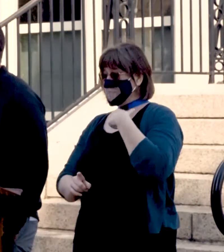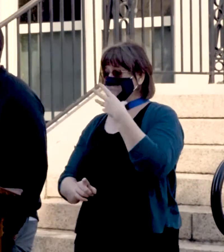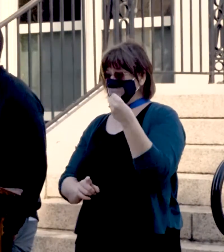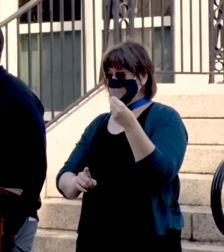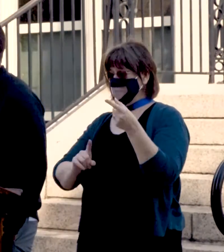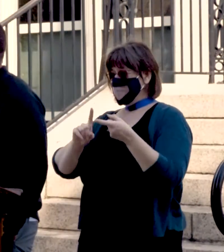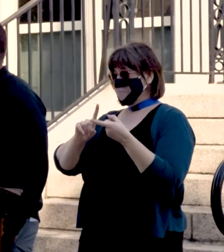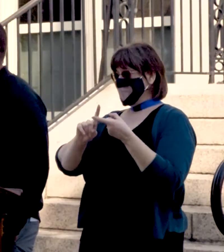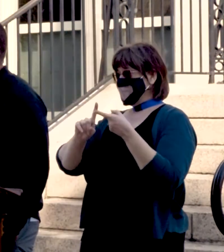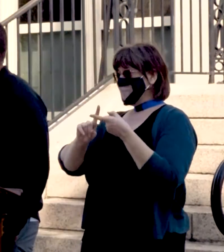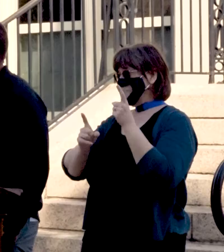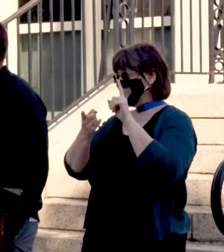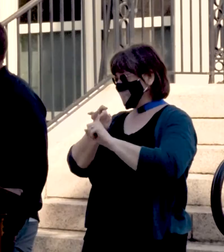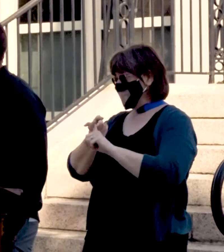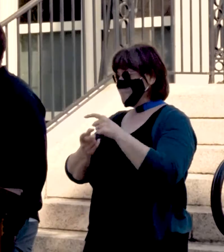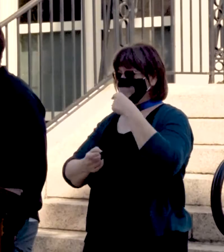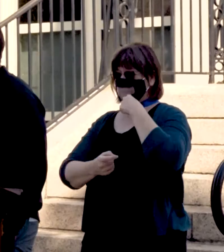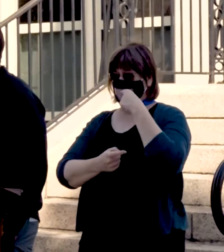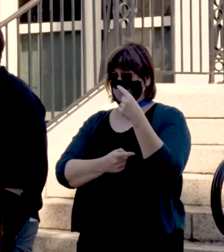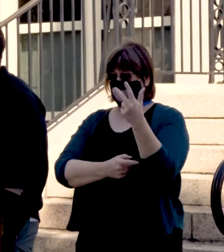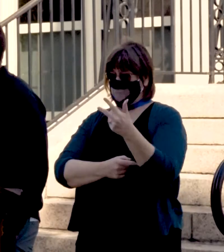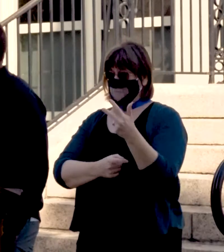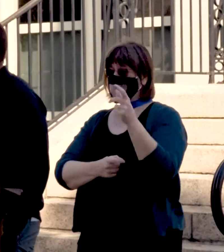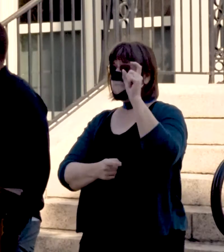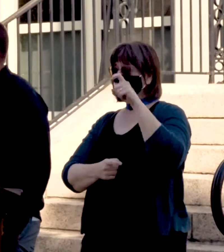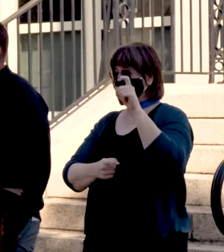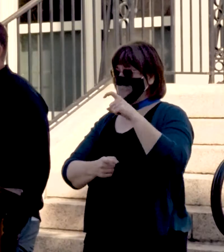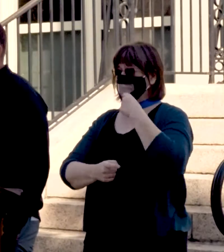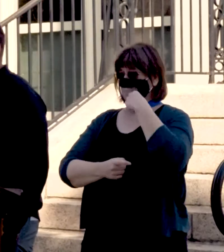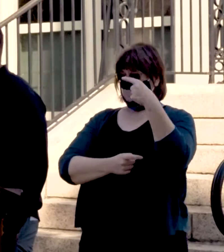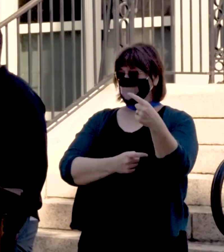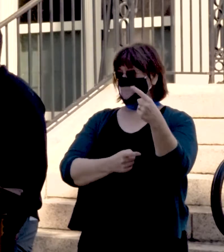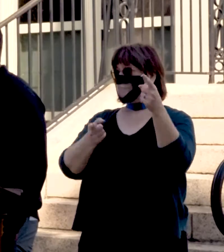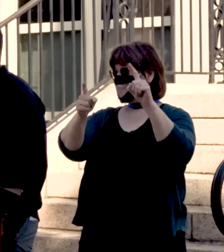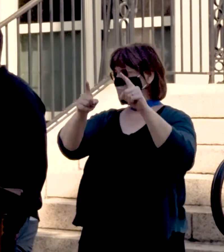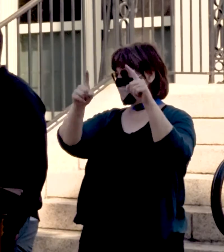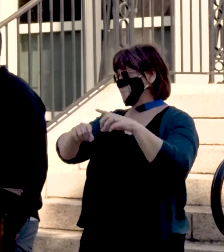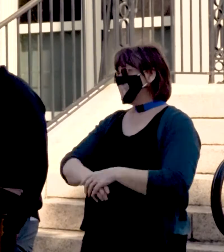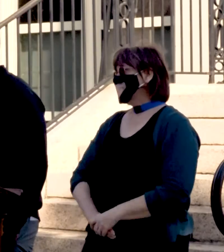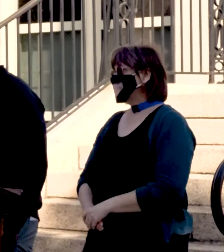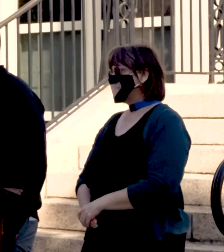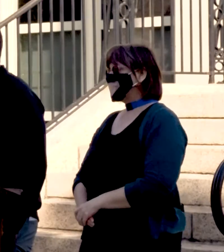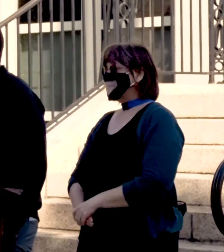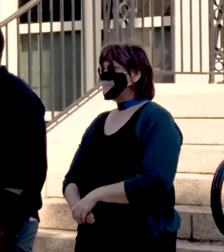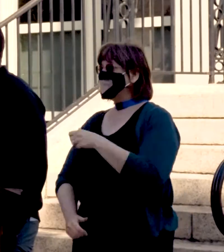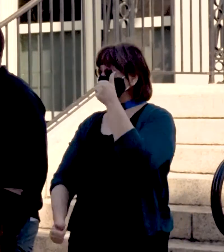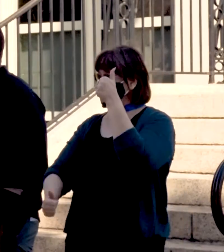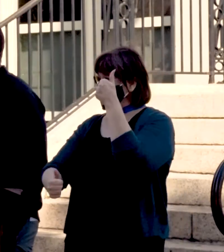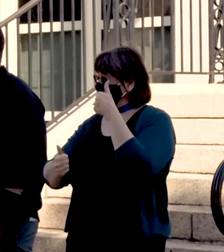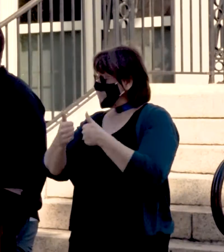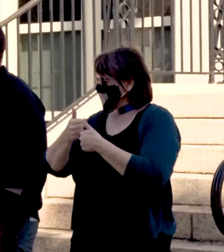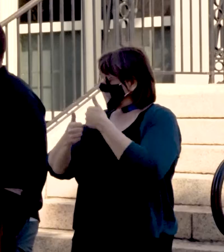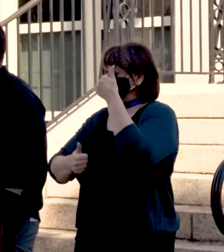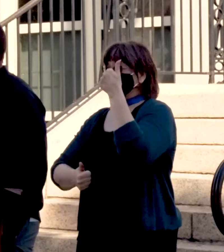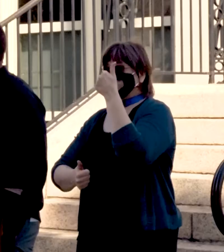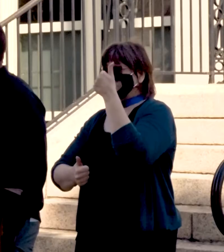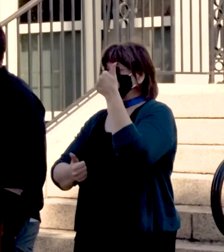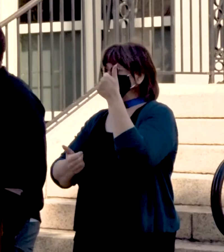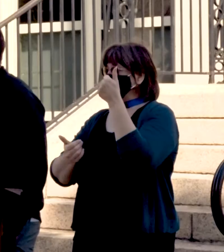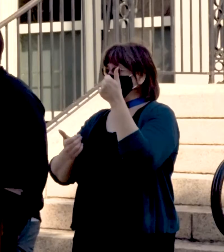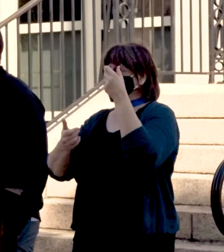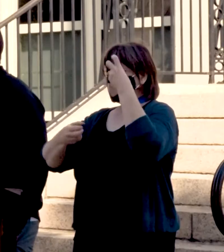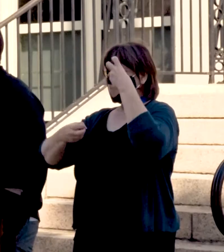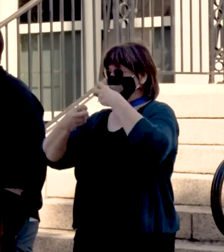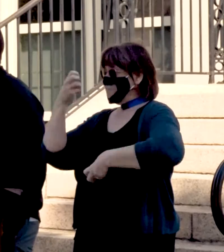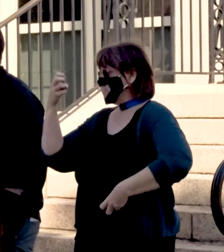with his brother and telling the family what occurred. So that was the most difficult discussion I've ever had to